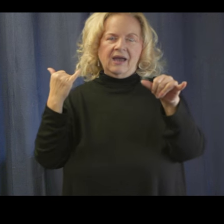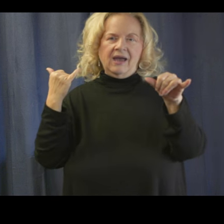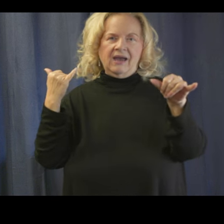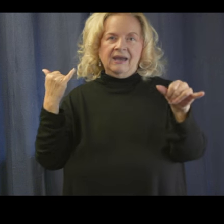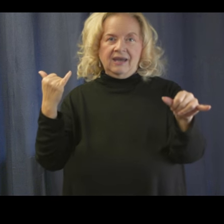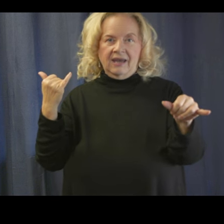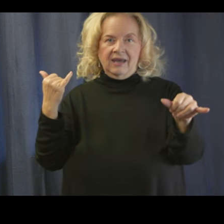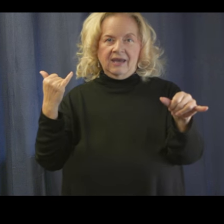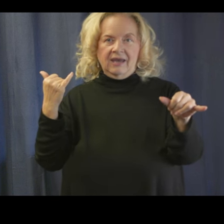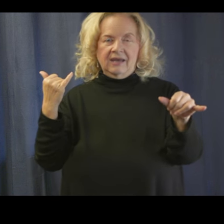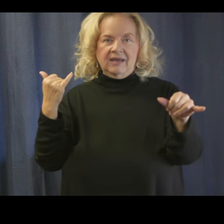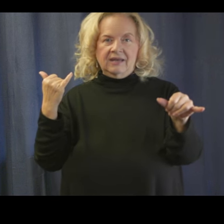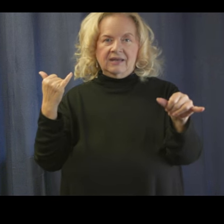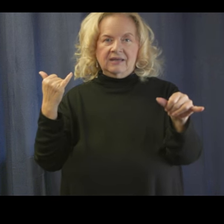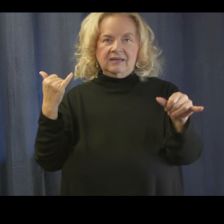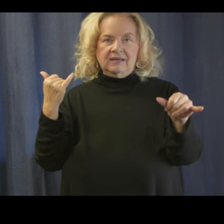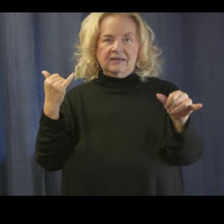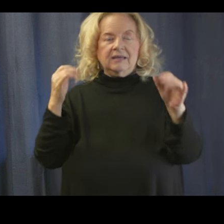Leolam